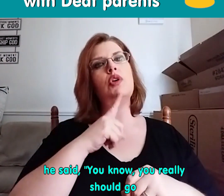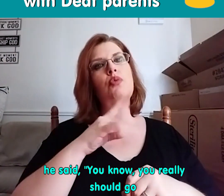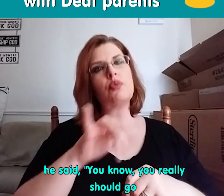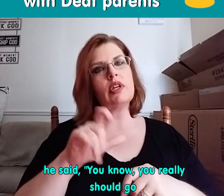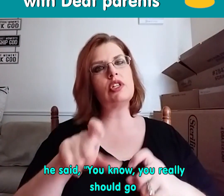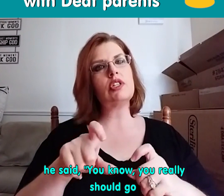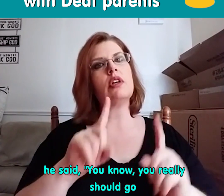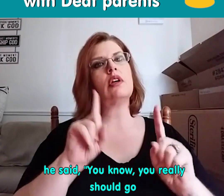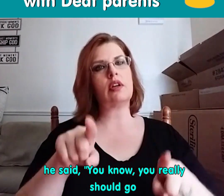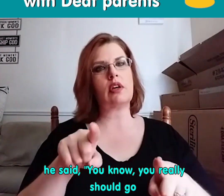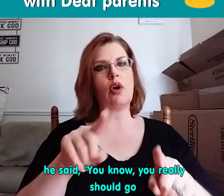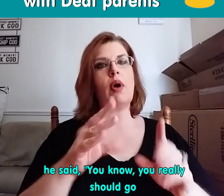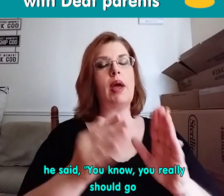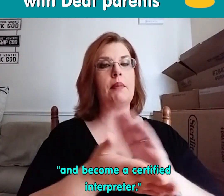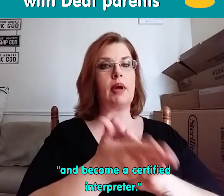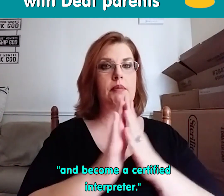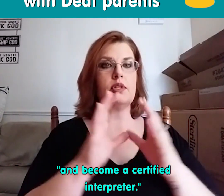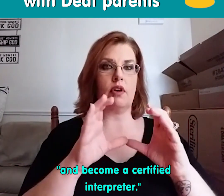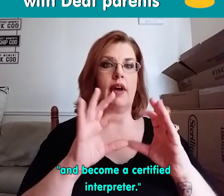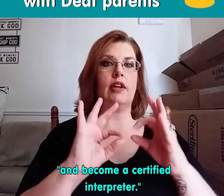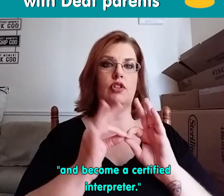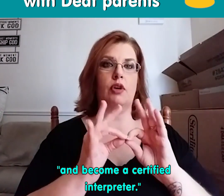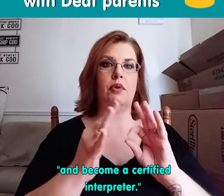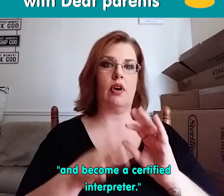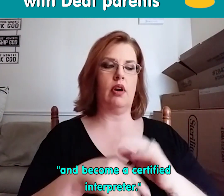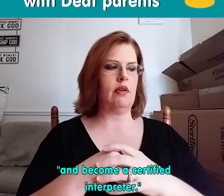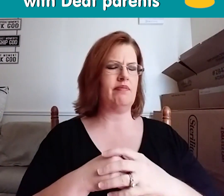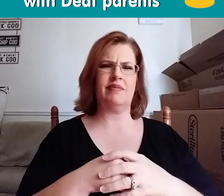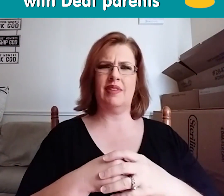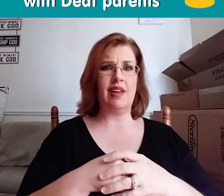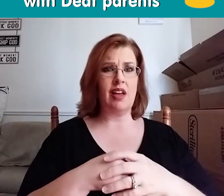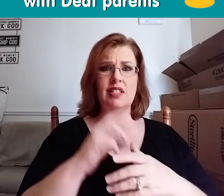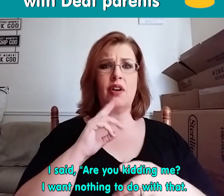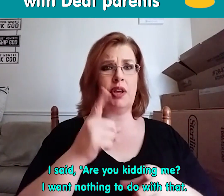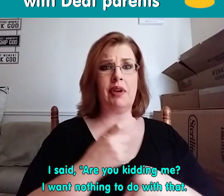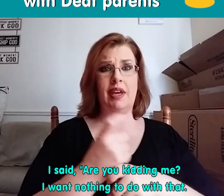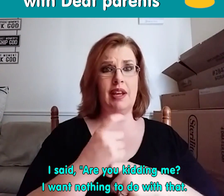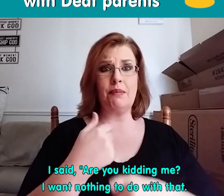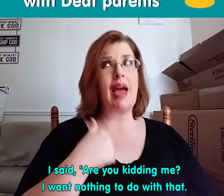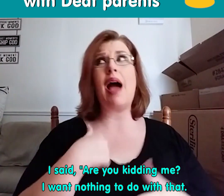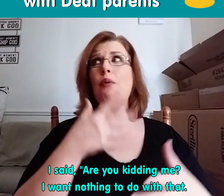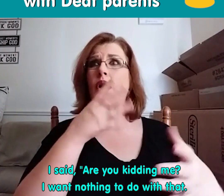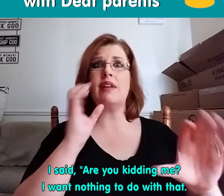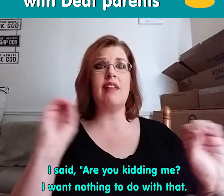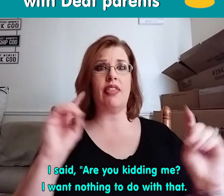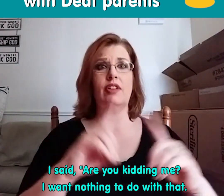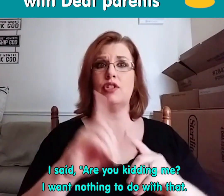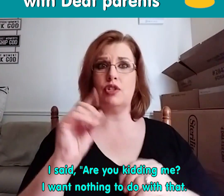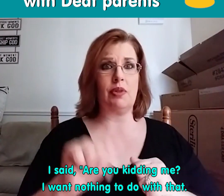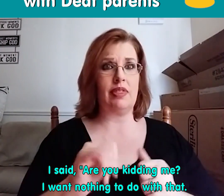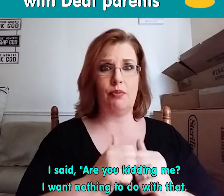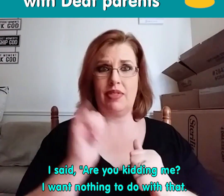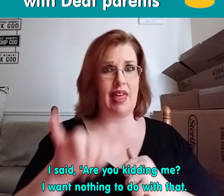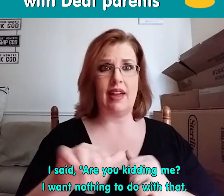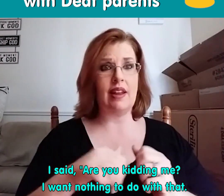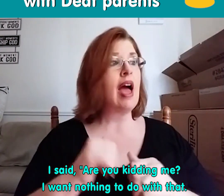you really should go and become a certified interpreter. So are you kidding me? I want nothing to do with that.